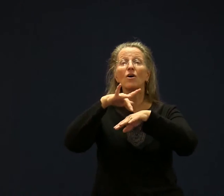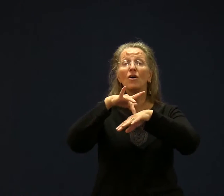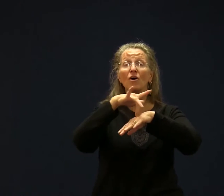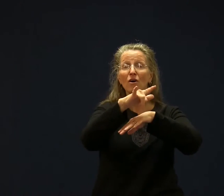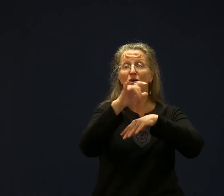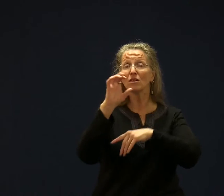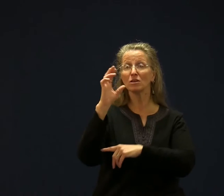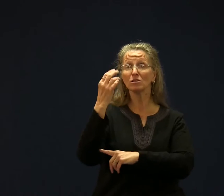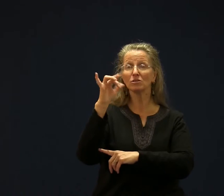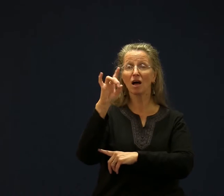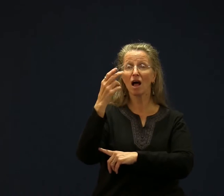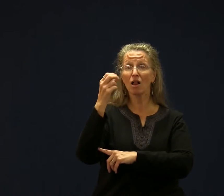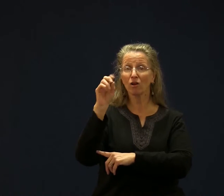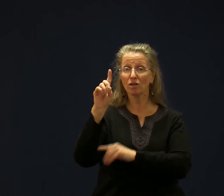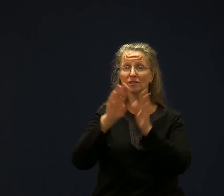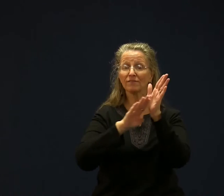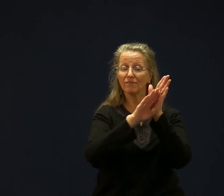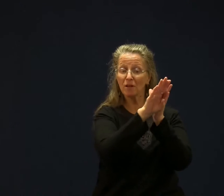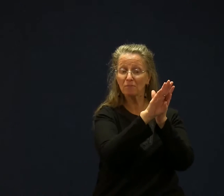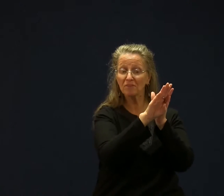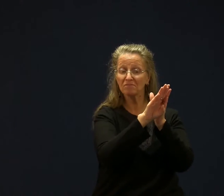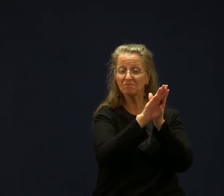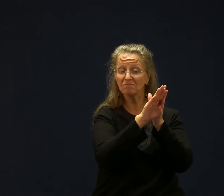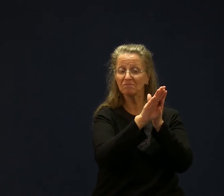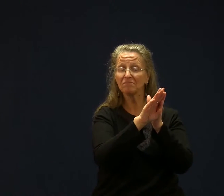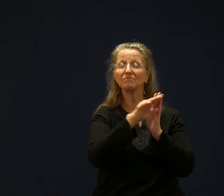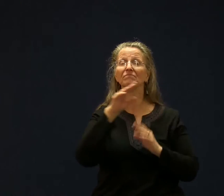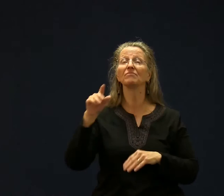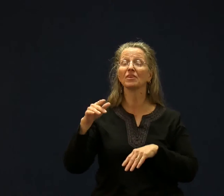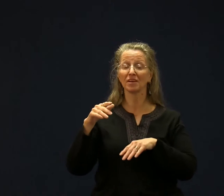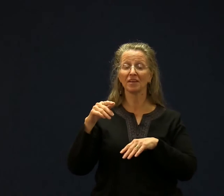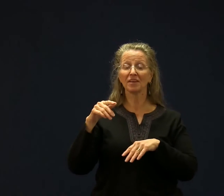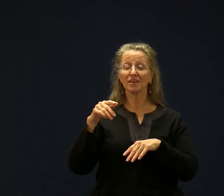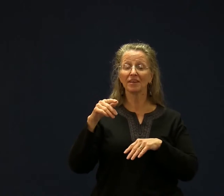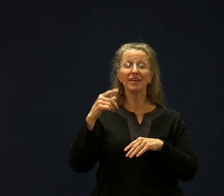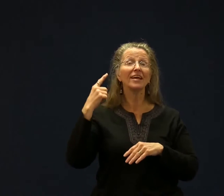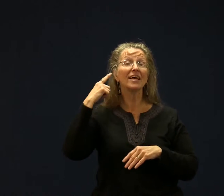They provide information about early childhood development,